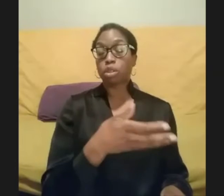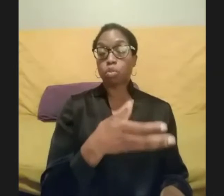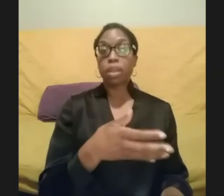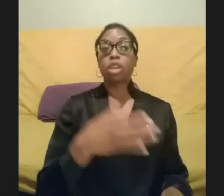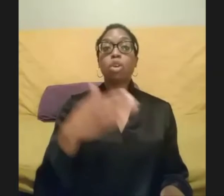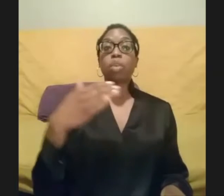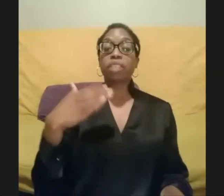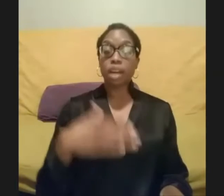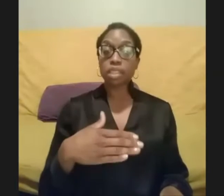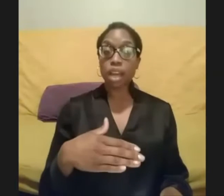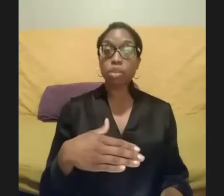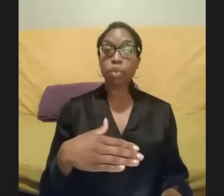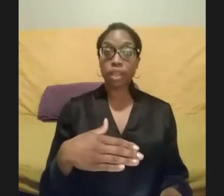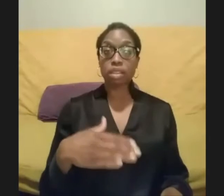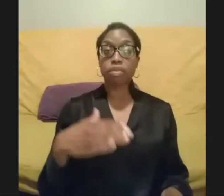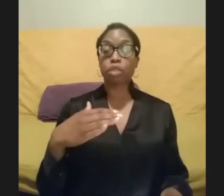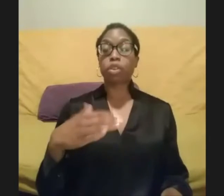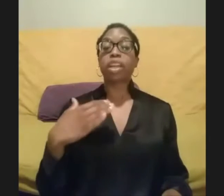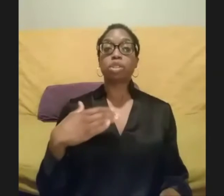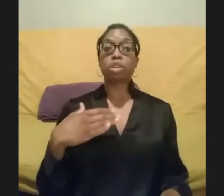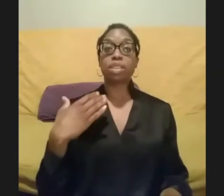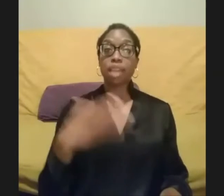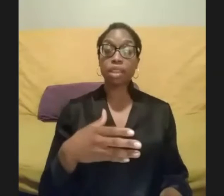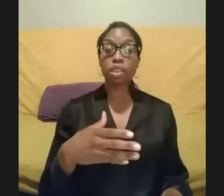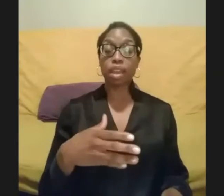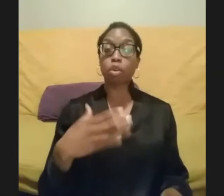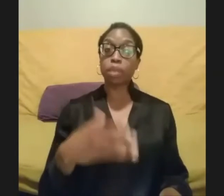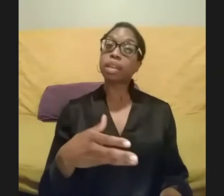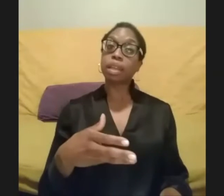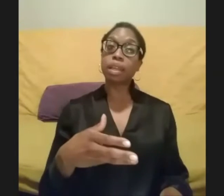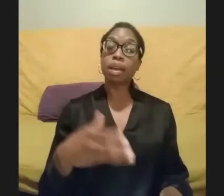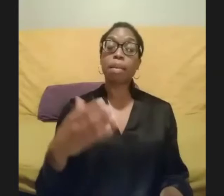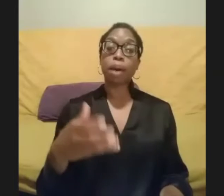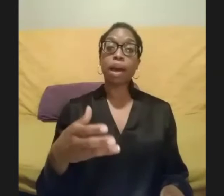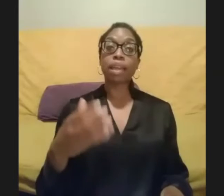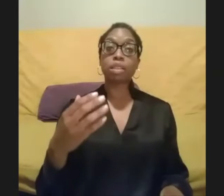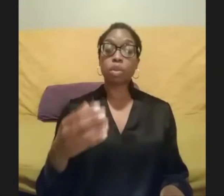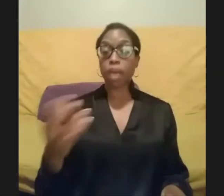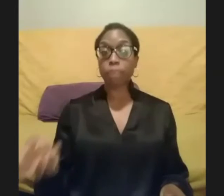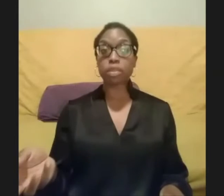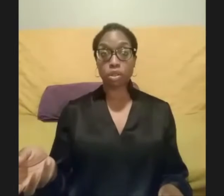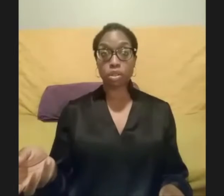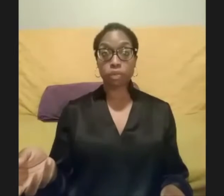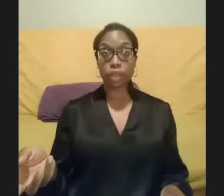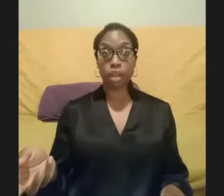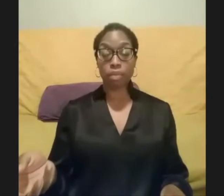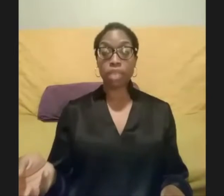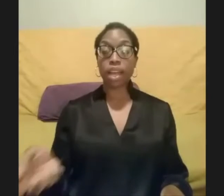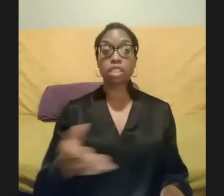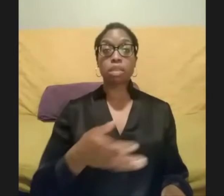women. We have cut down the rates of cervical cancer death and morbidity by doing pap smears. And that's something